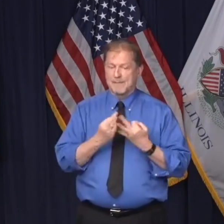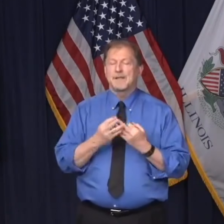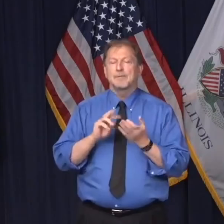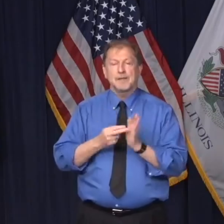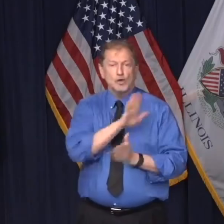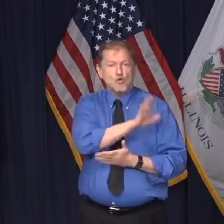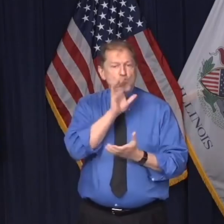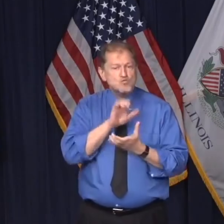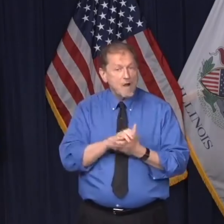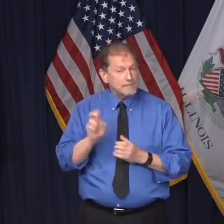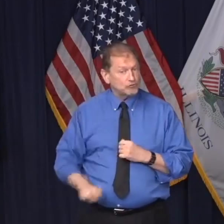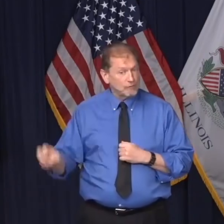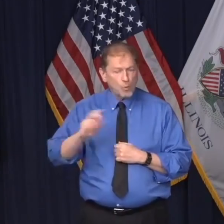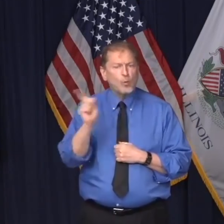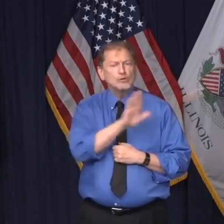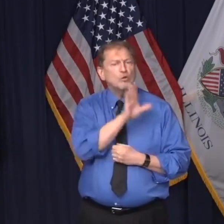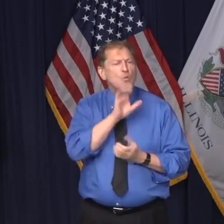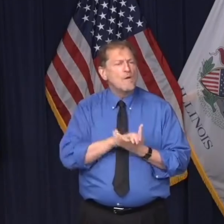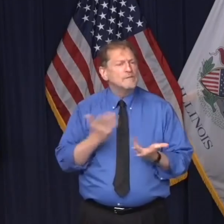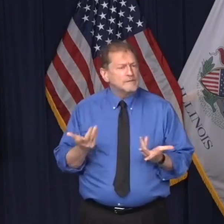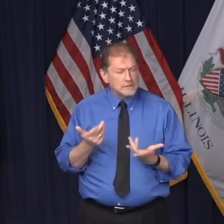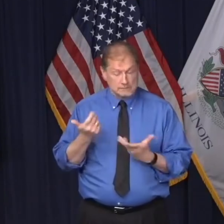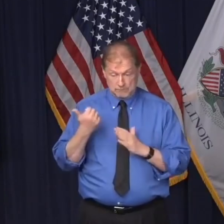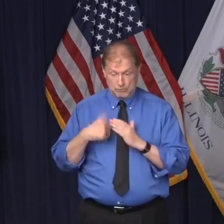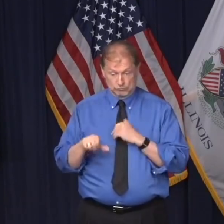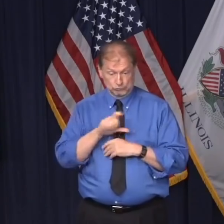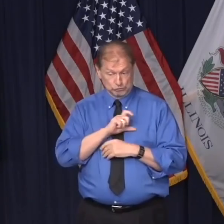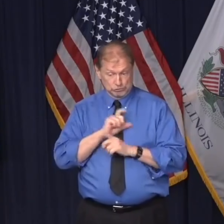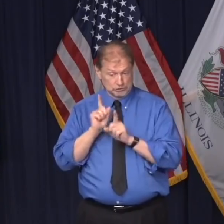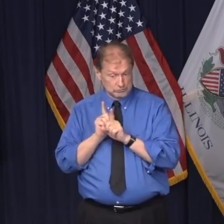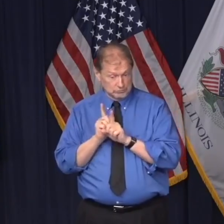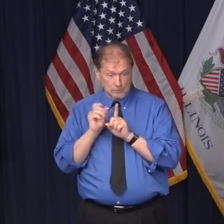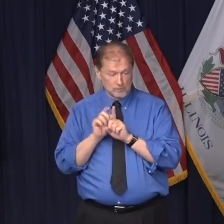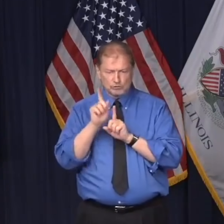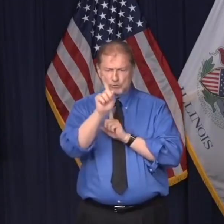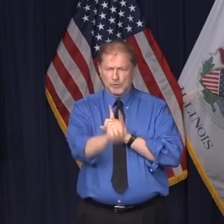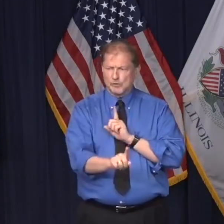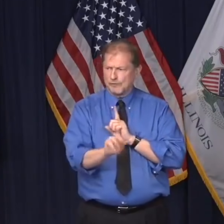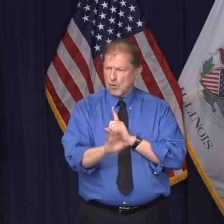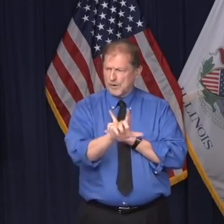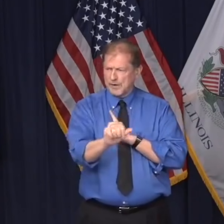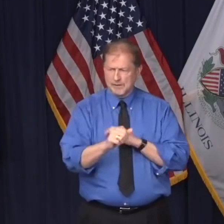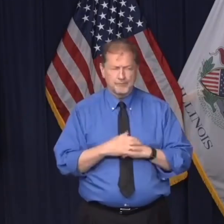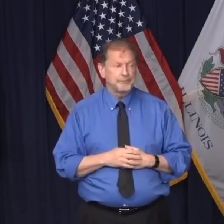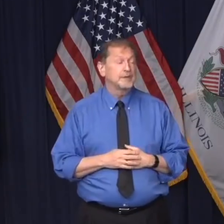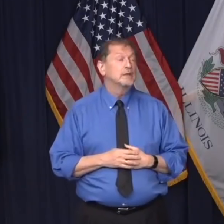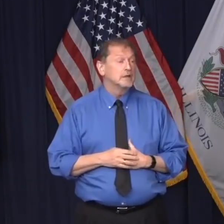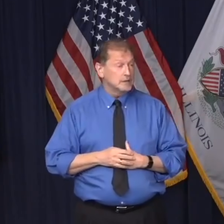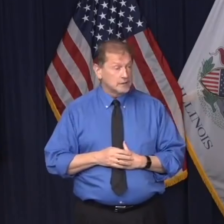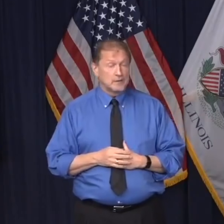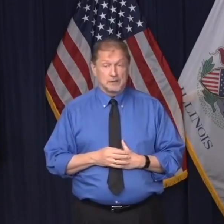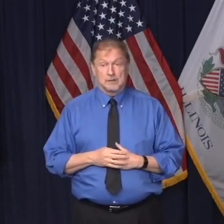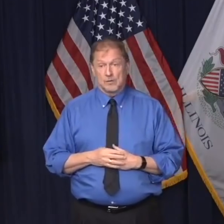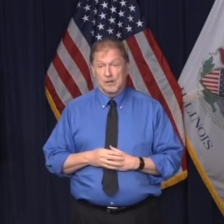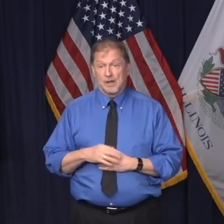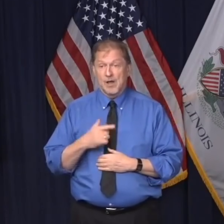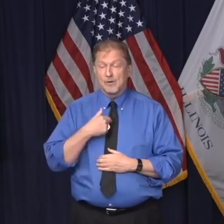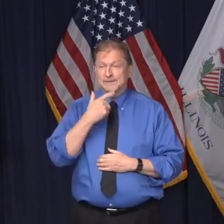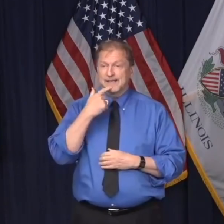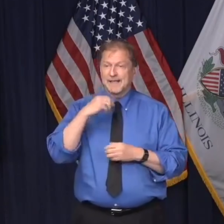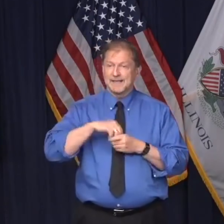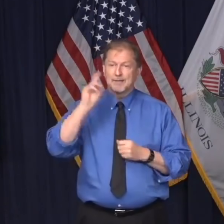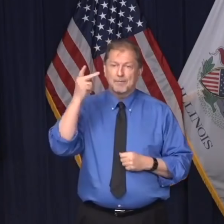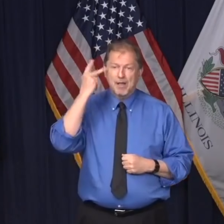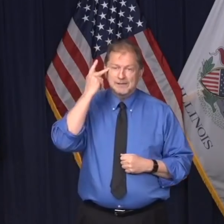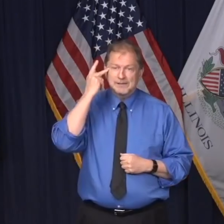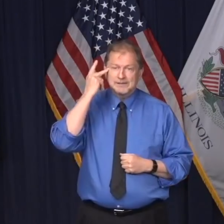there's a report from Illinois Rising Action that says that she recently traveled to Florida. Well, first of all, I want to say that in politics, it used